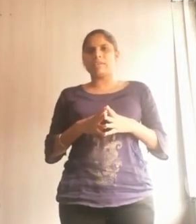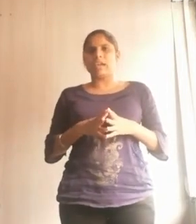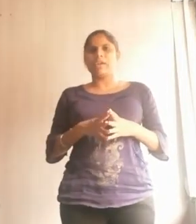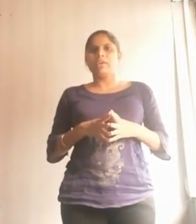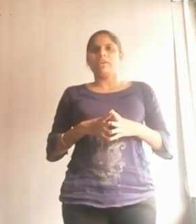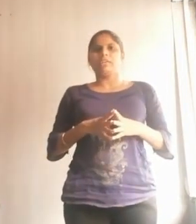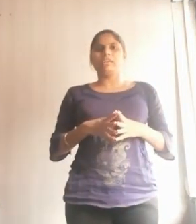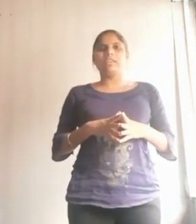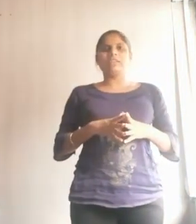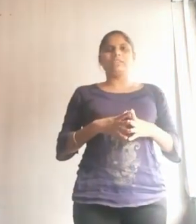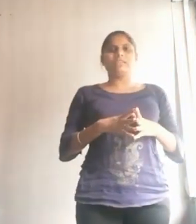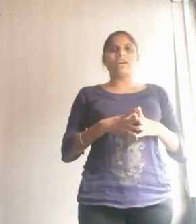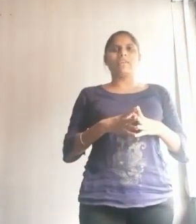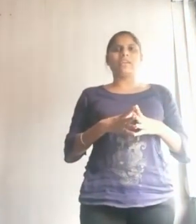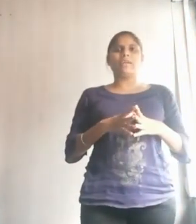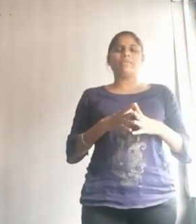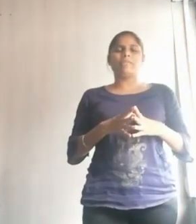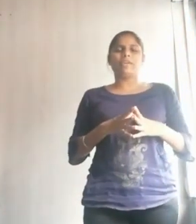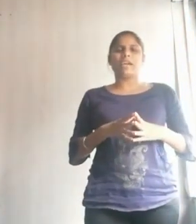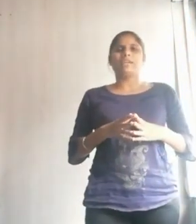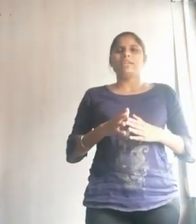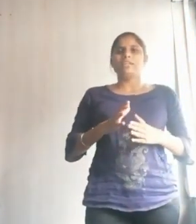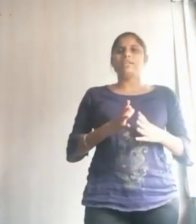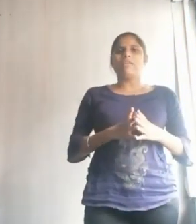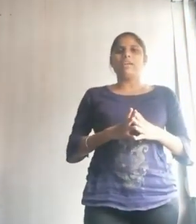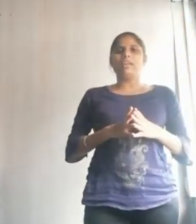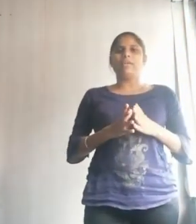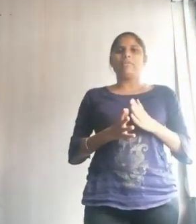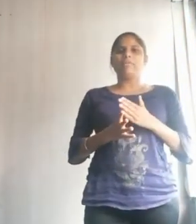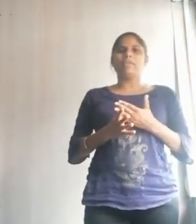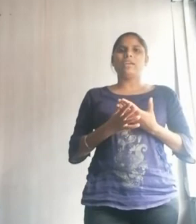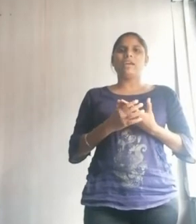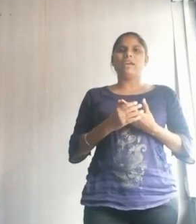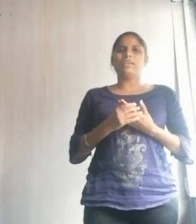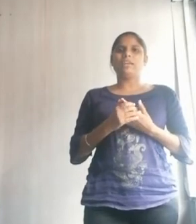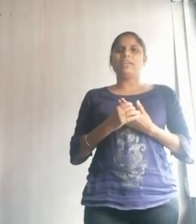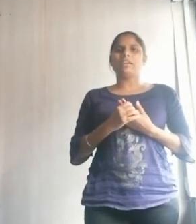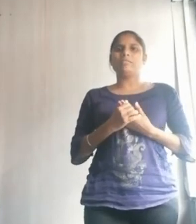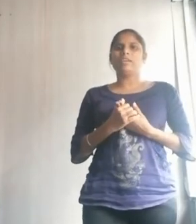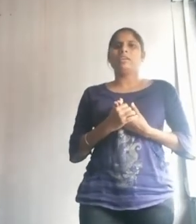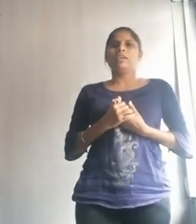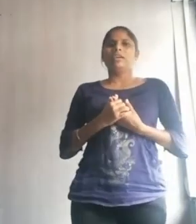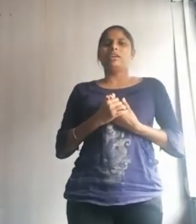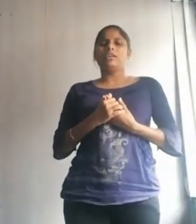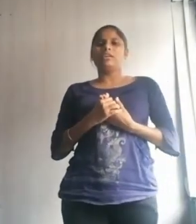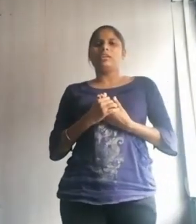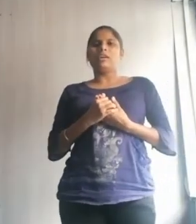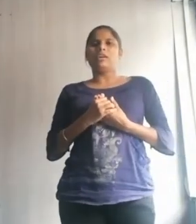API. Then Java Time API. Java Time API, they can be